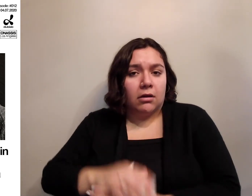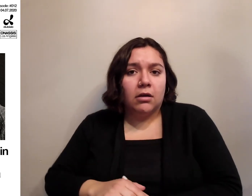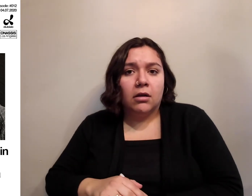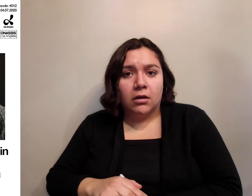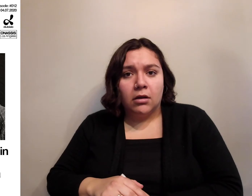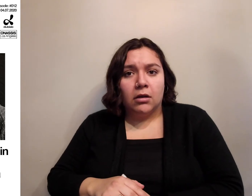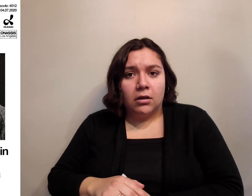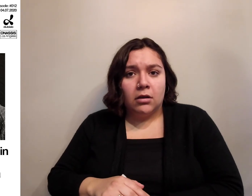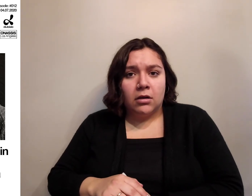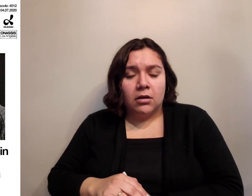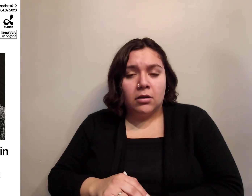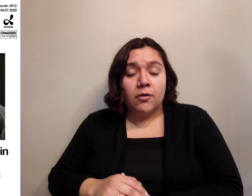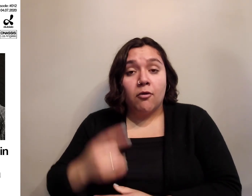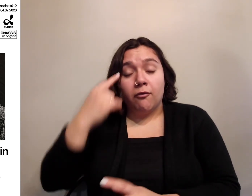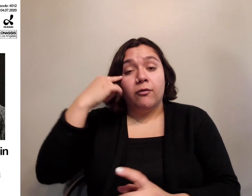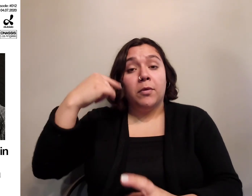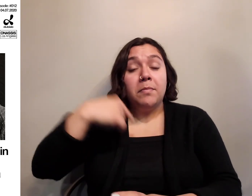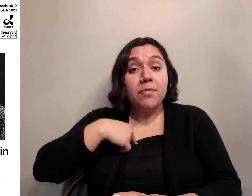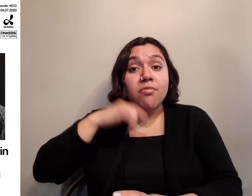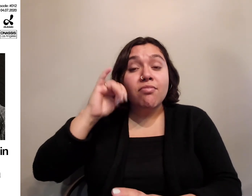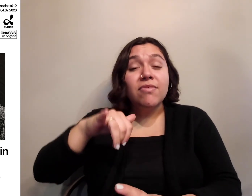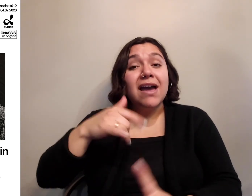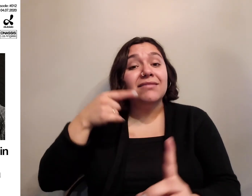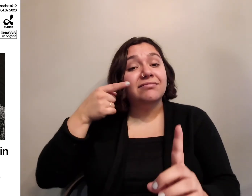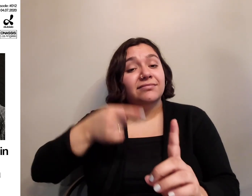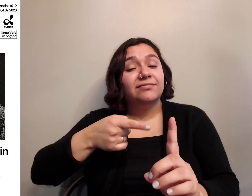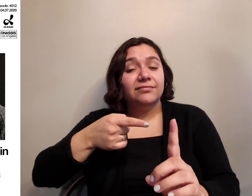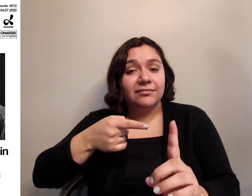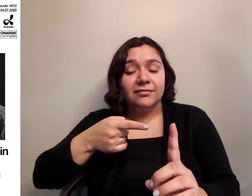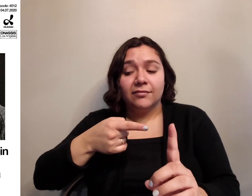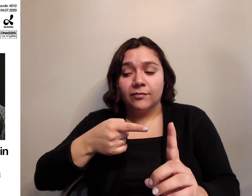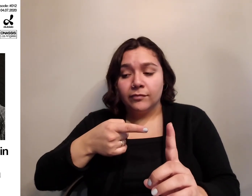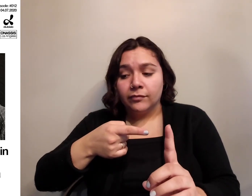that is, to me, that is the essence of